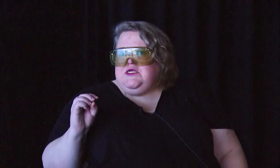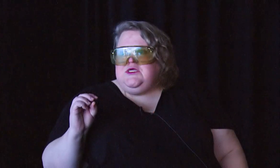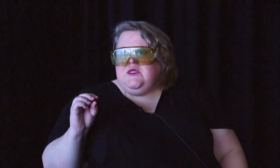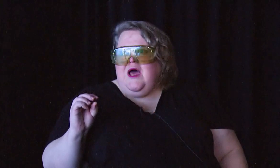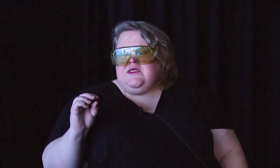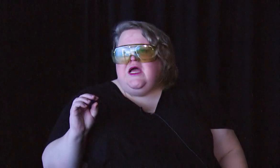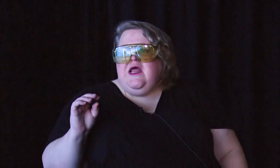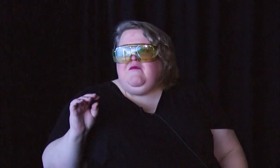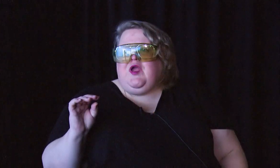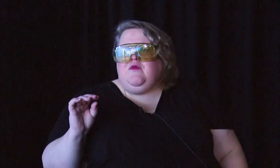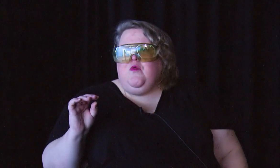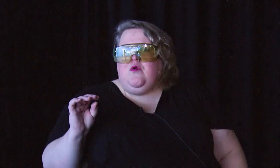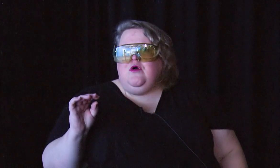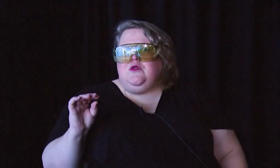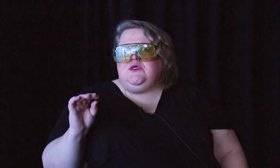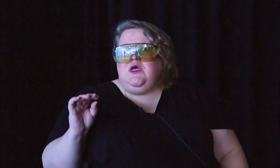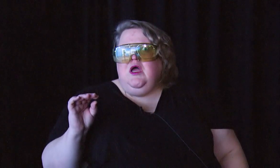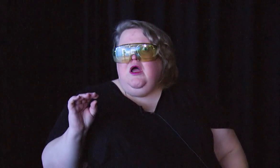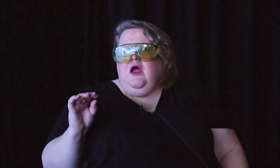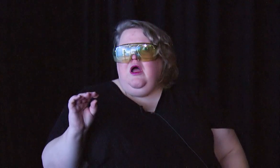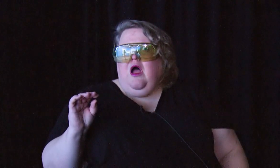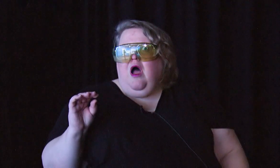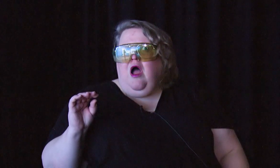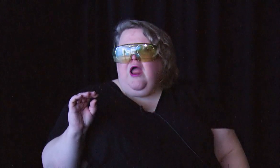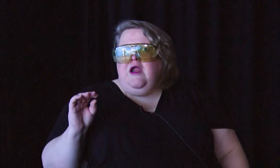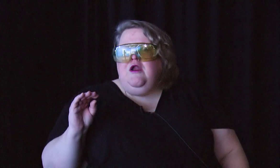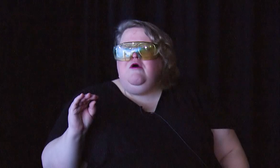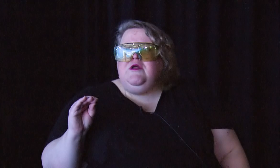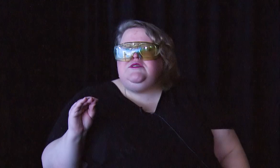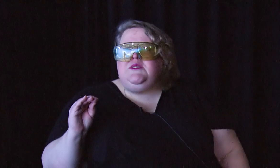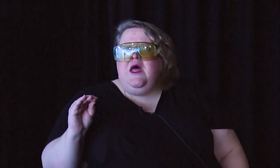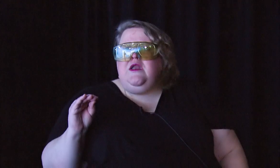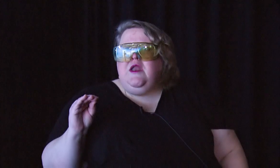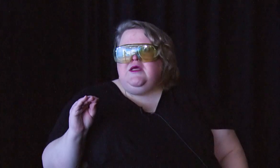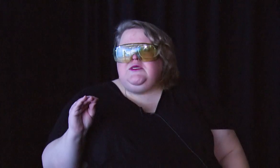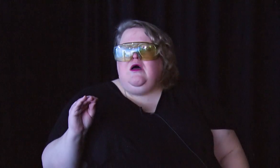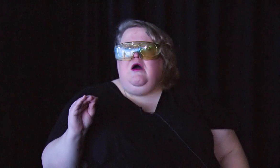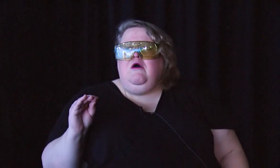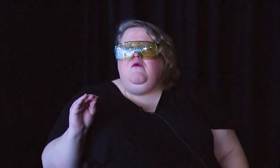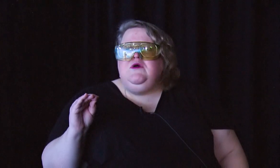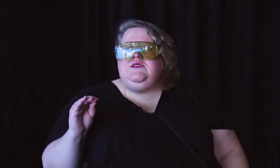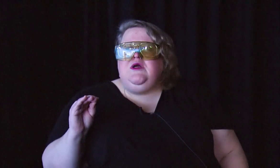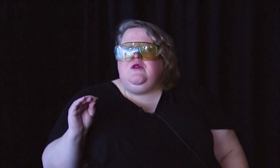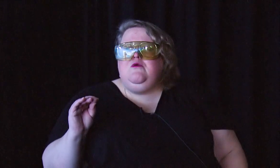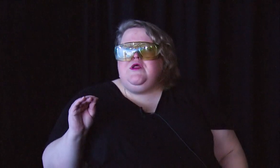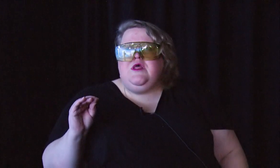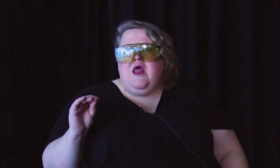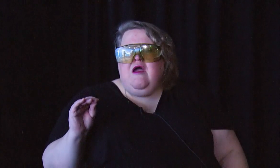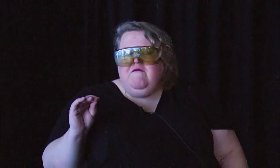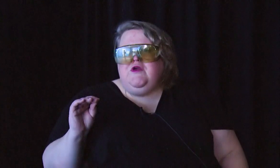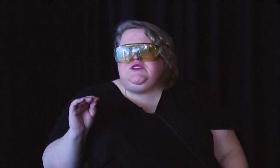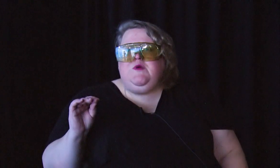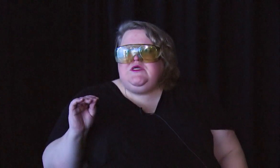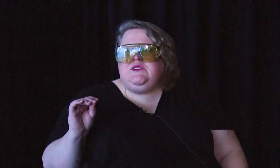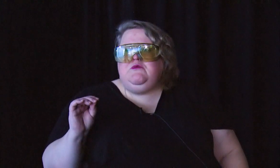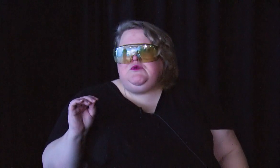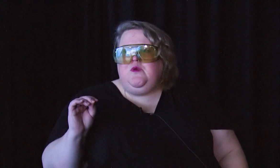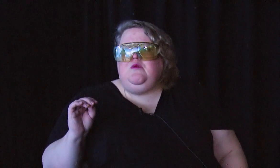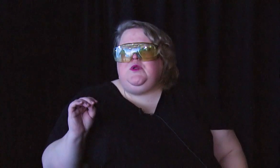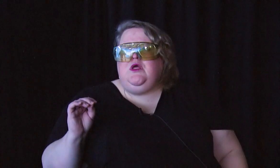to that as I navigate the world right I noticed that Nessa was included in every space that was filmed in